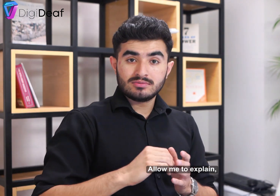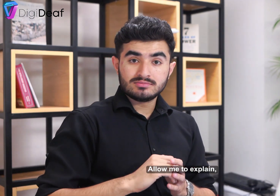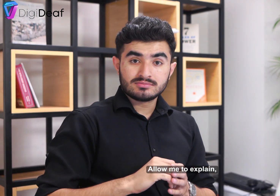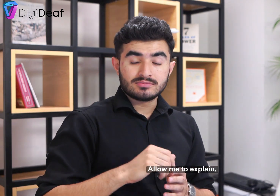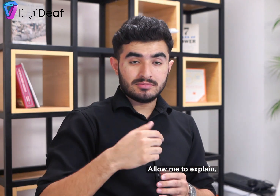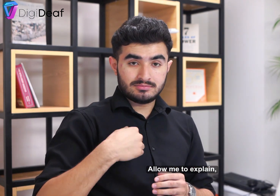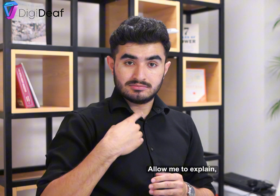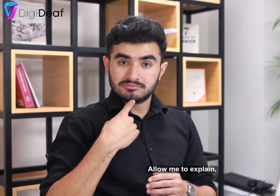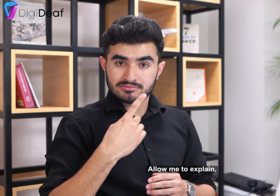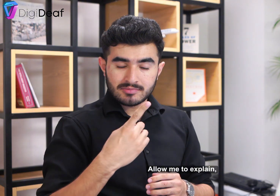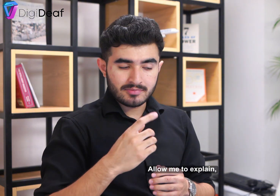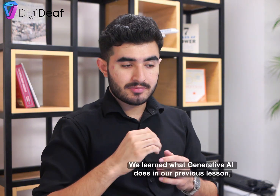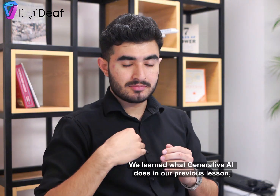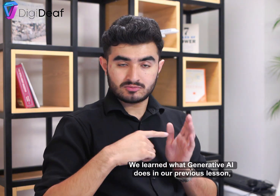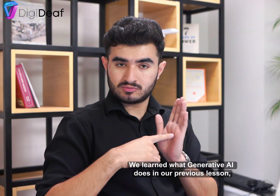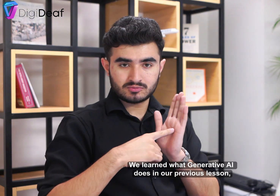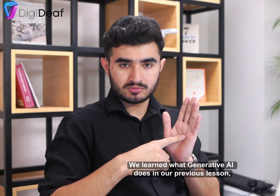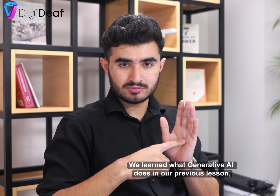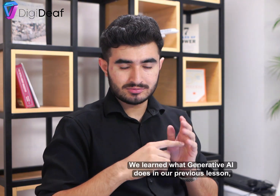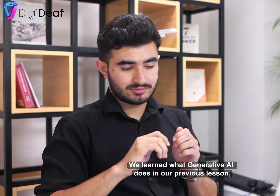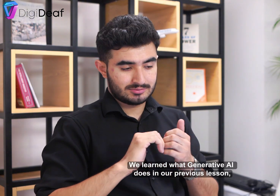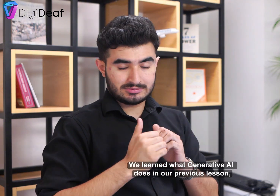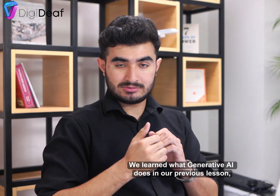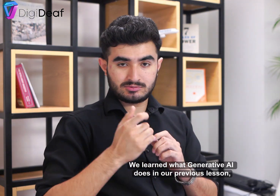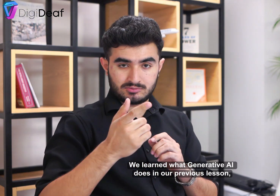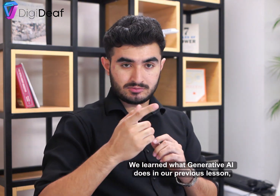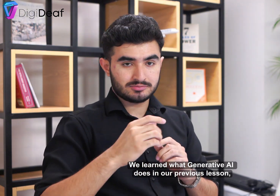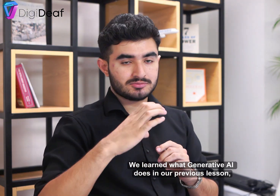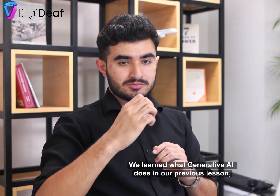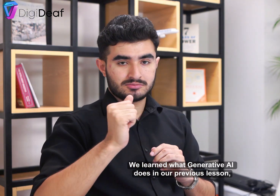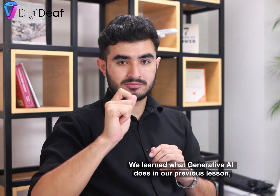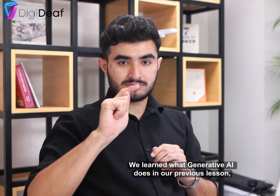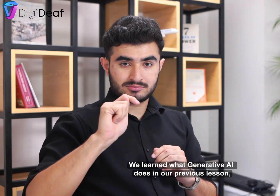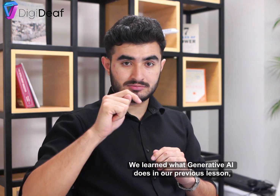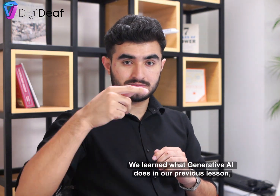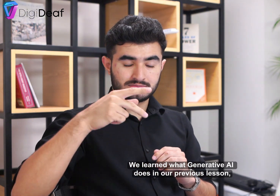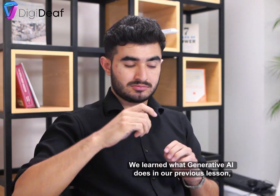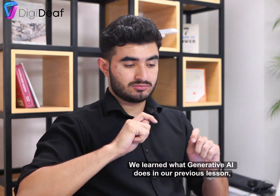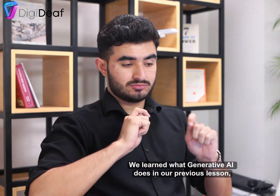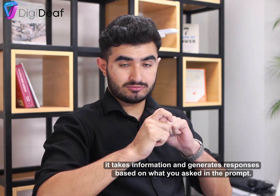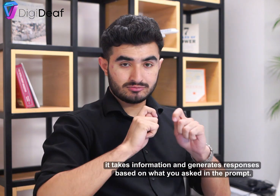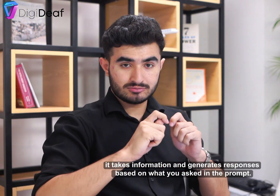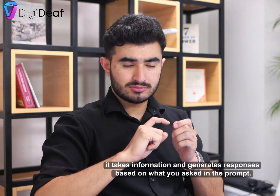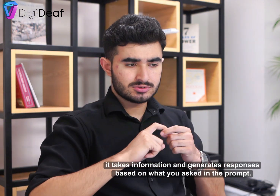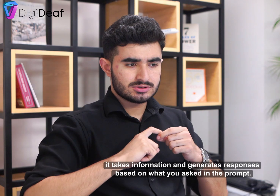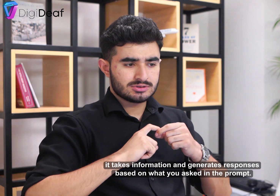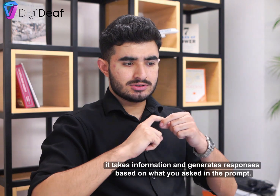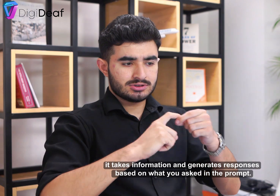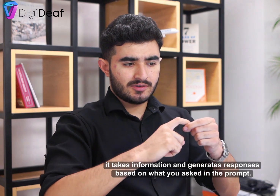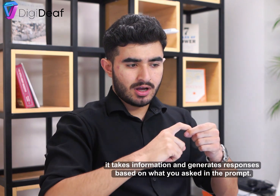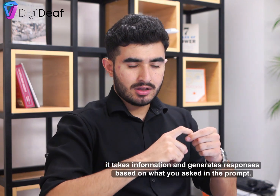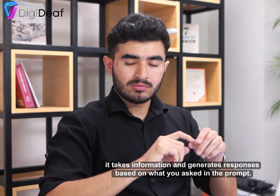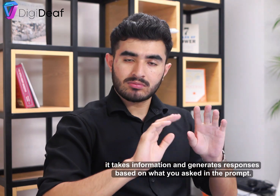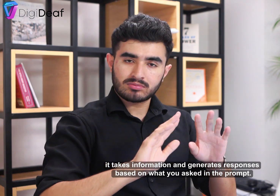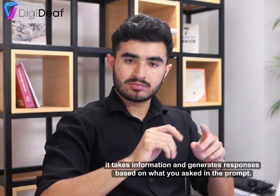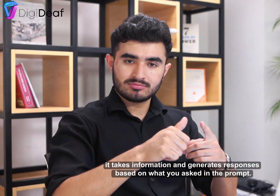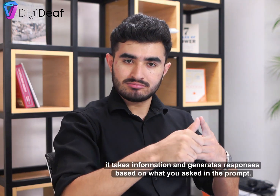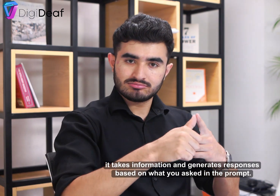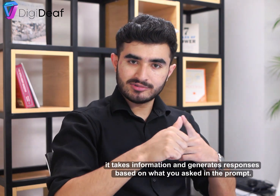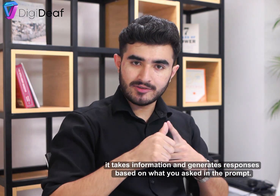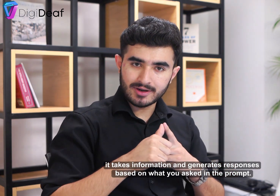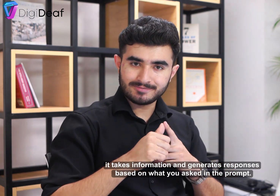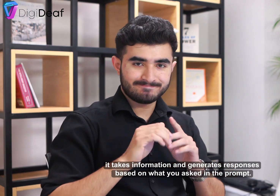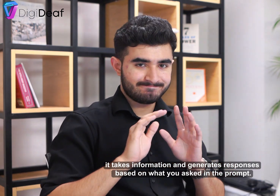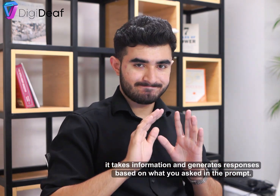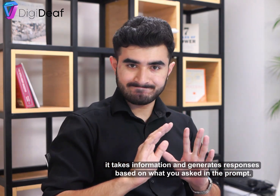Allow me to explain. We learned what generative AI does in our previous lesson. It takes information and generates